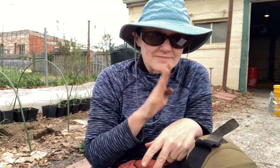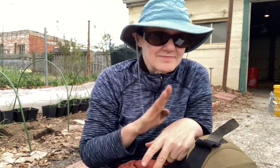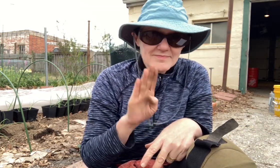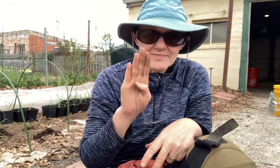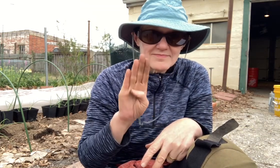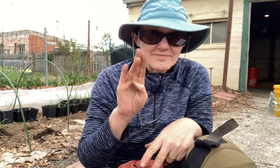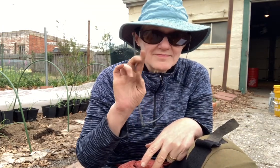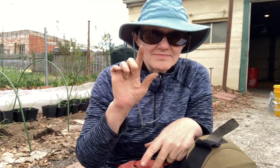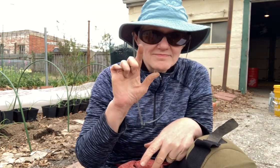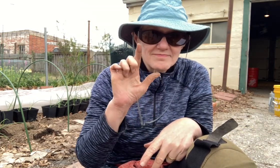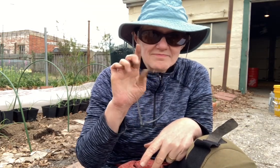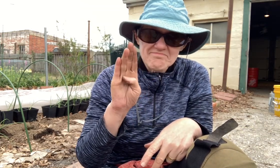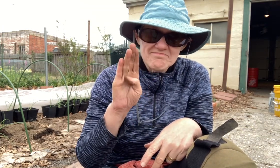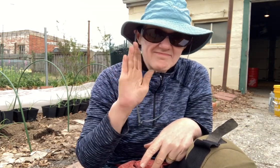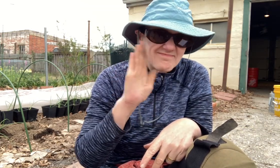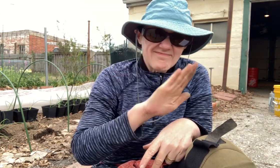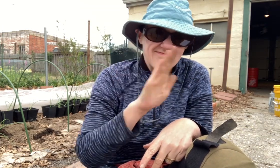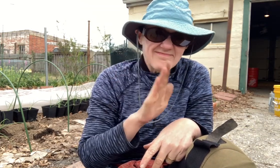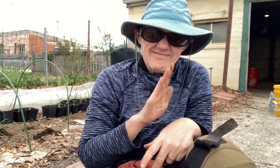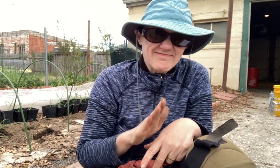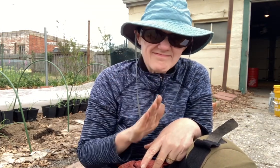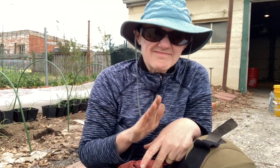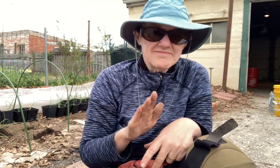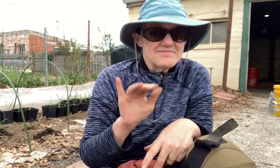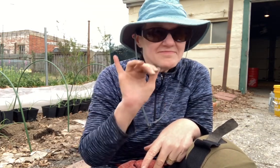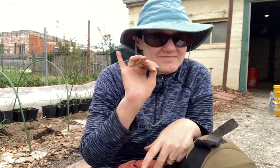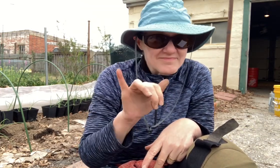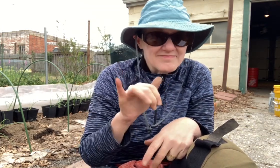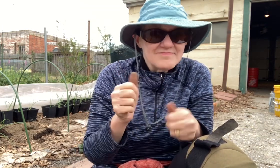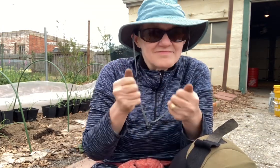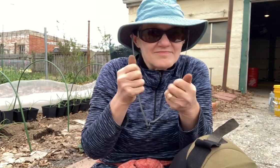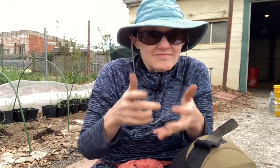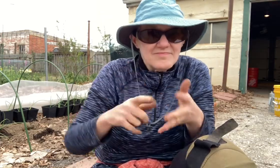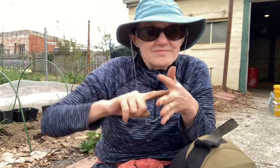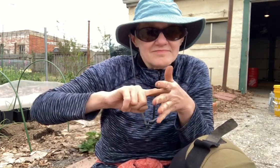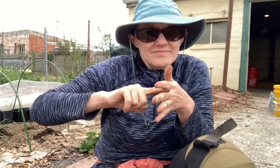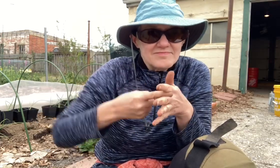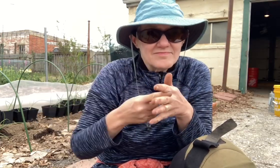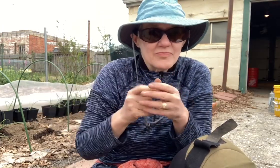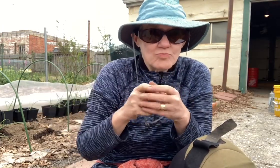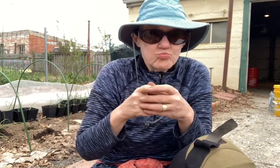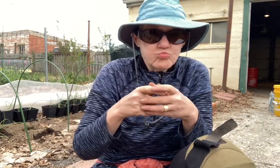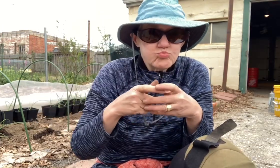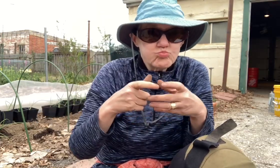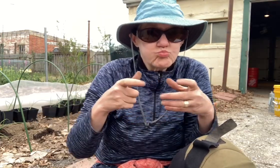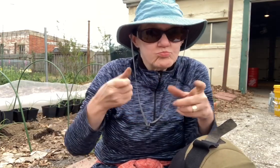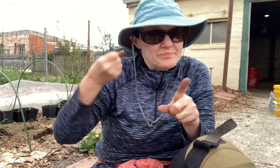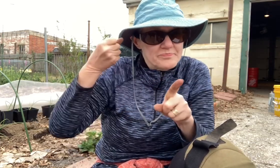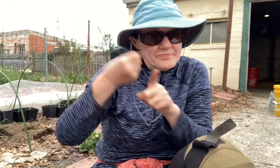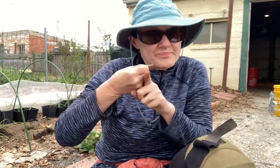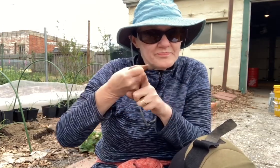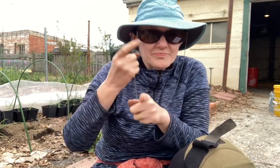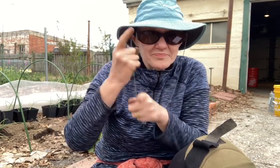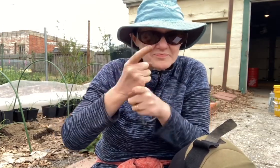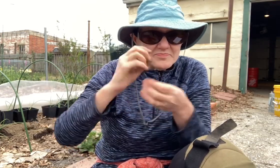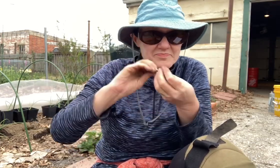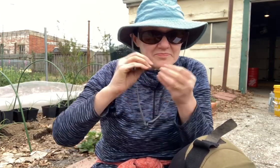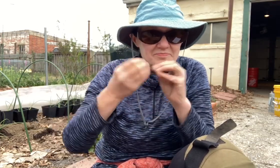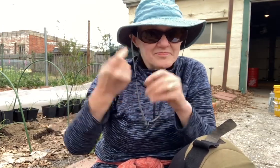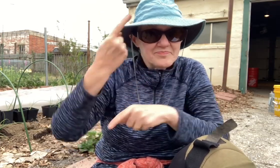onions, they're never going to bulb up for you. That's what makes the bulbs start to grow when they